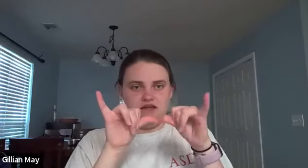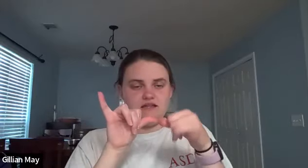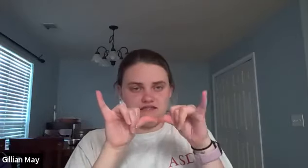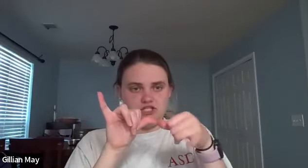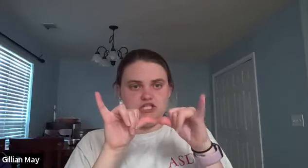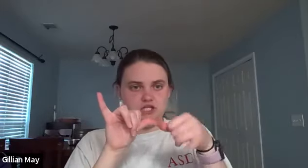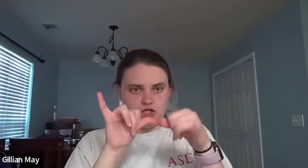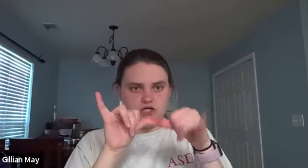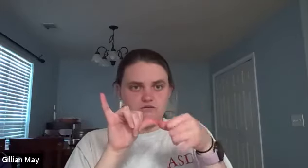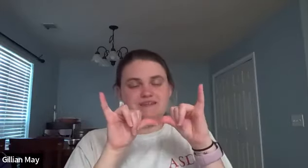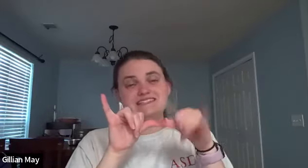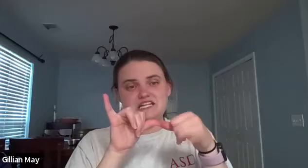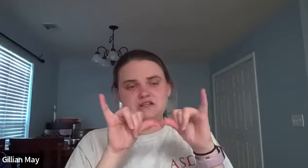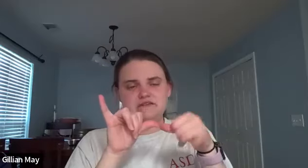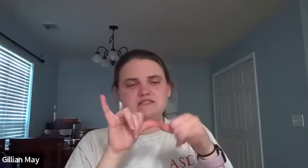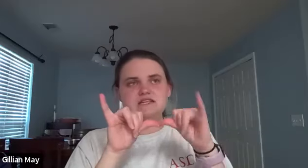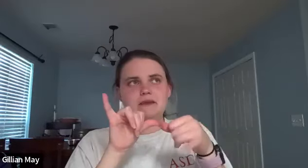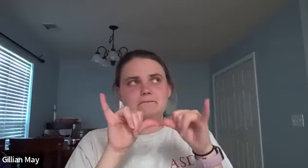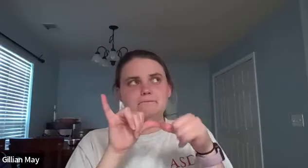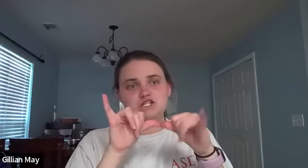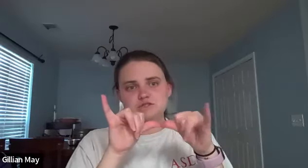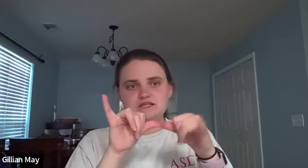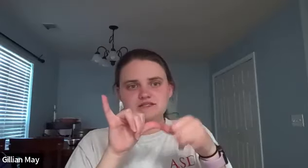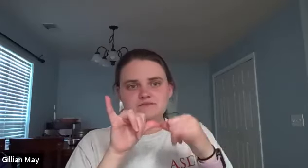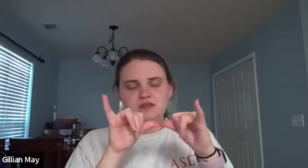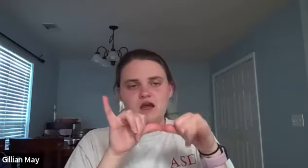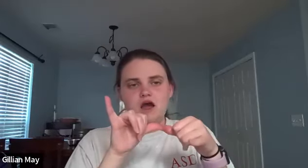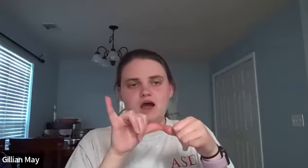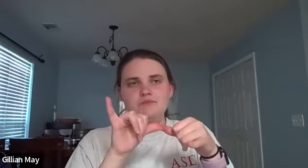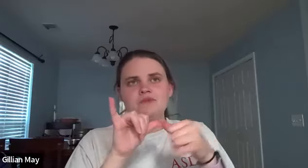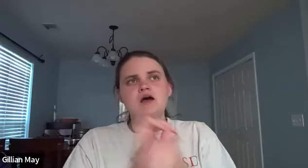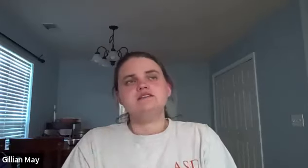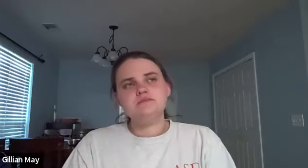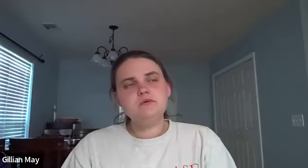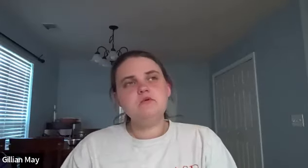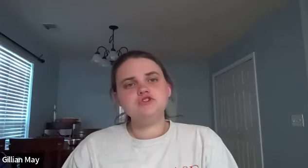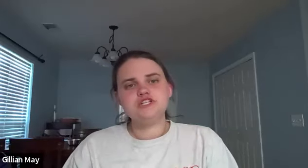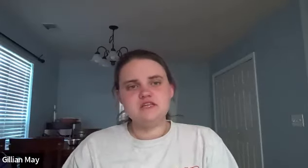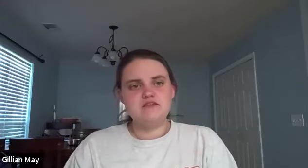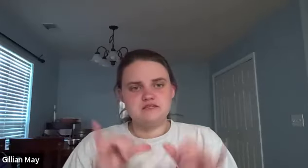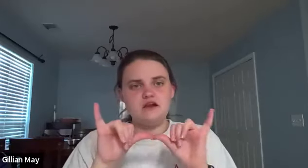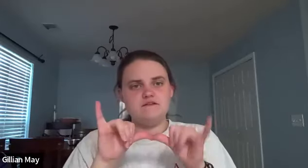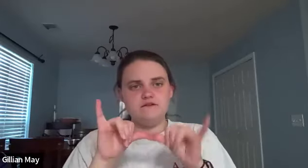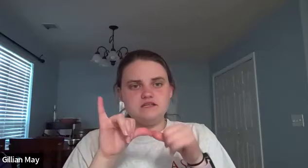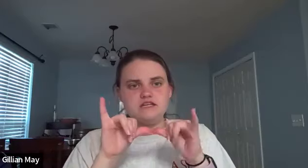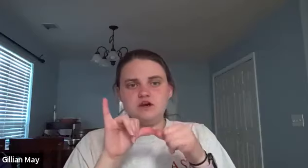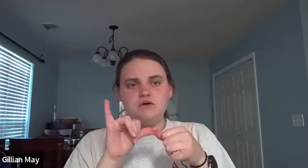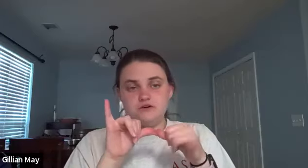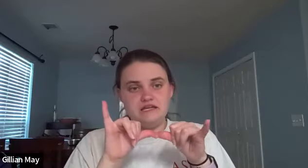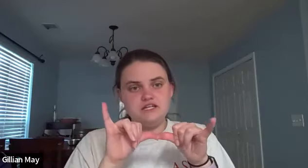And that's engineer. Well, this is like measurement. Some people will just say this sign for this. They don't for like